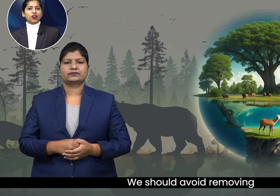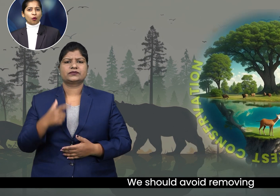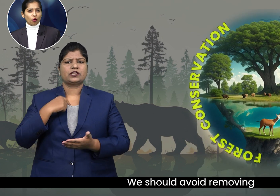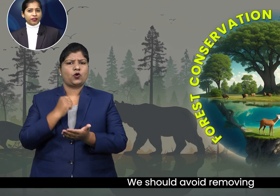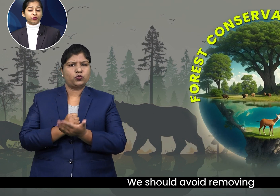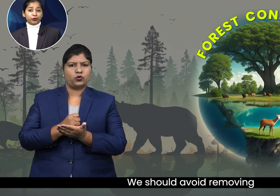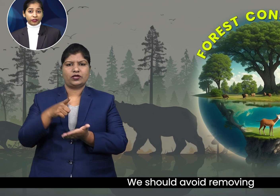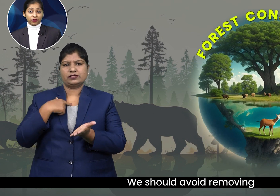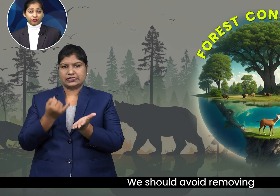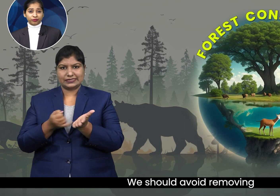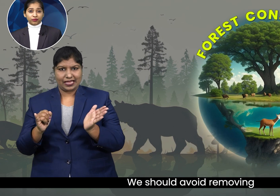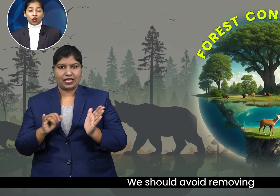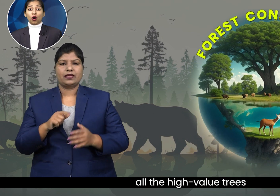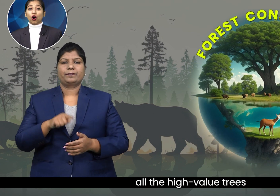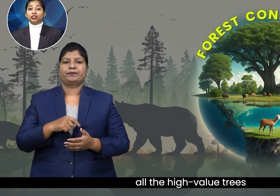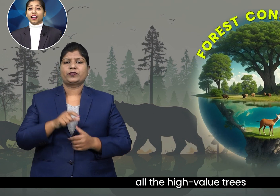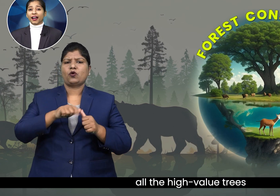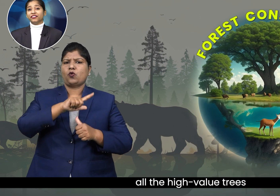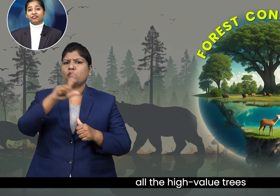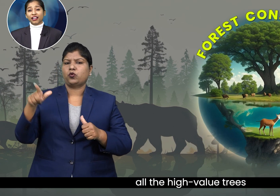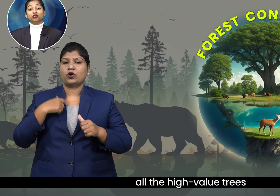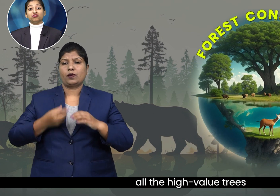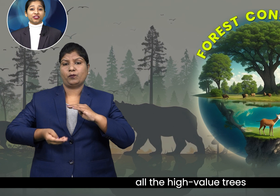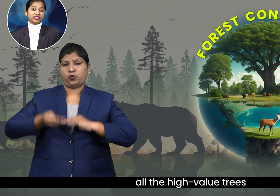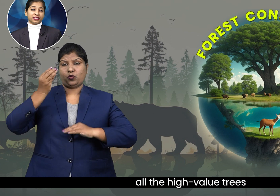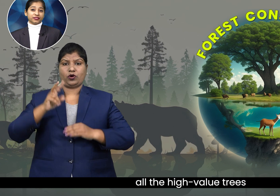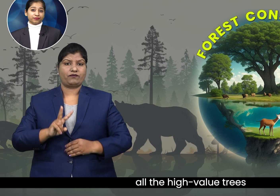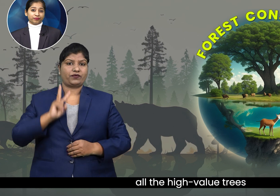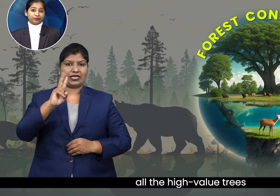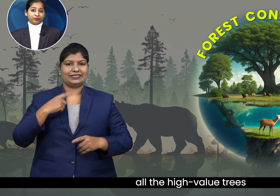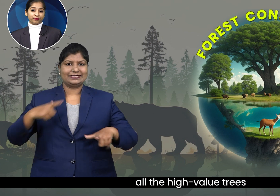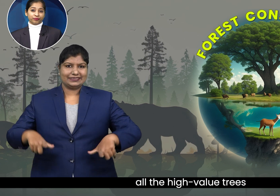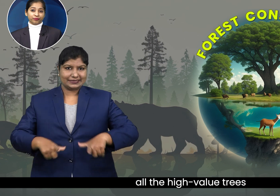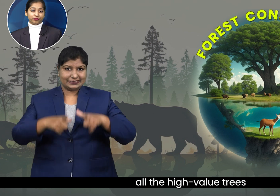We should avoid removing all the high value trees